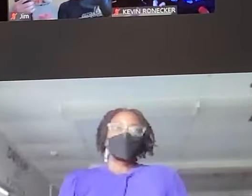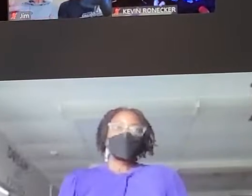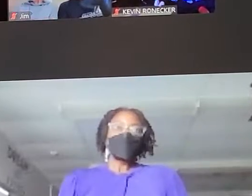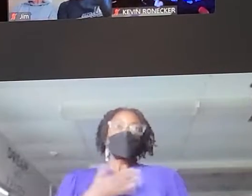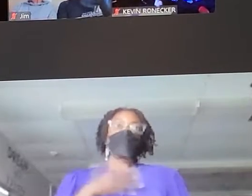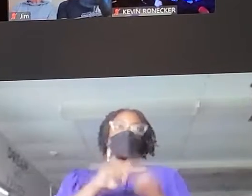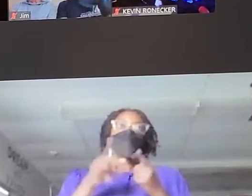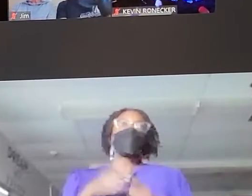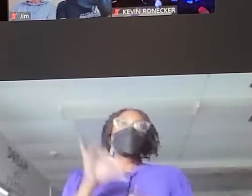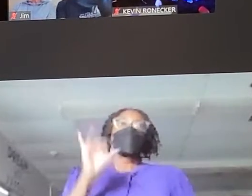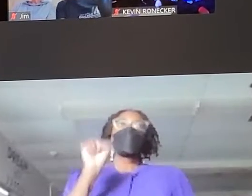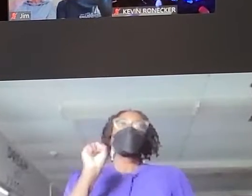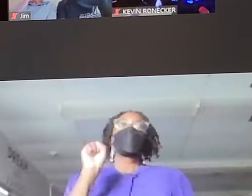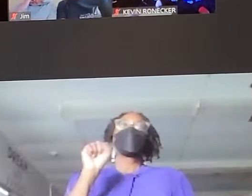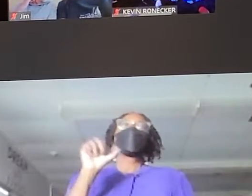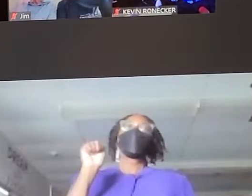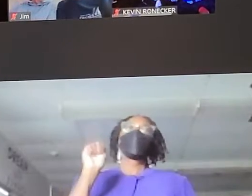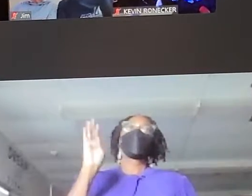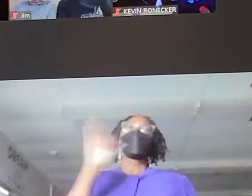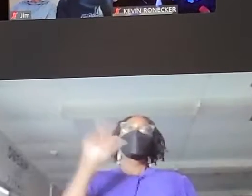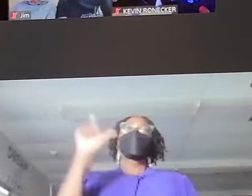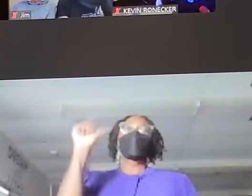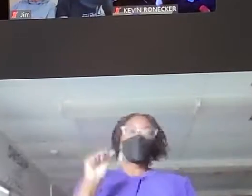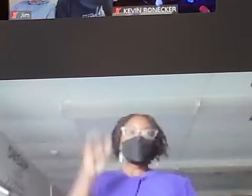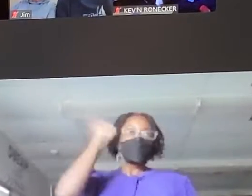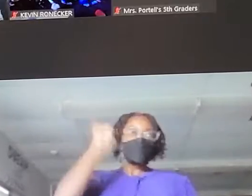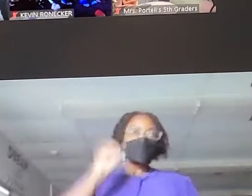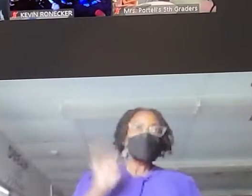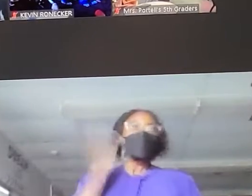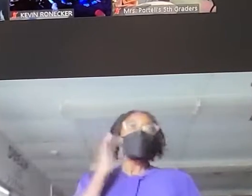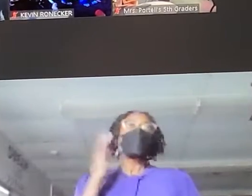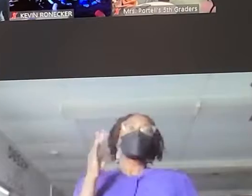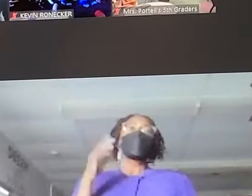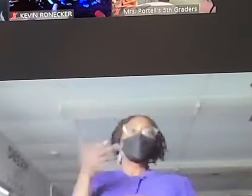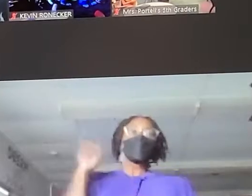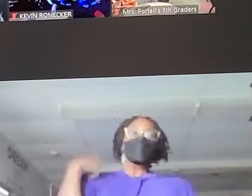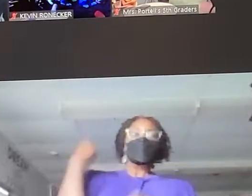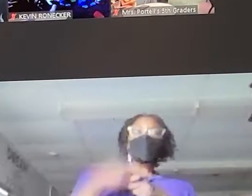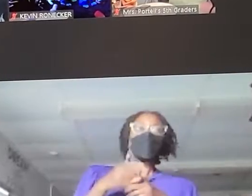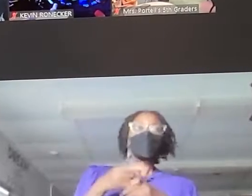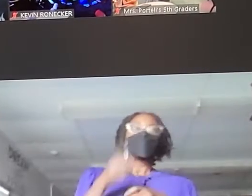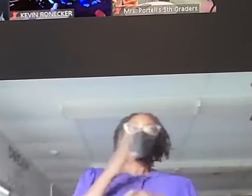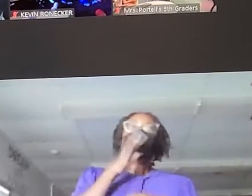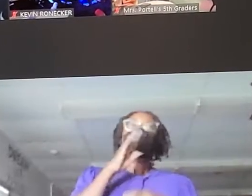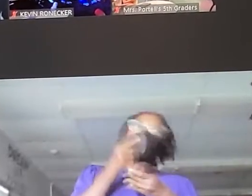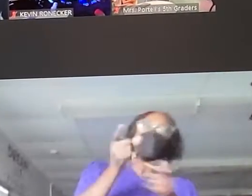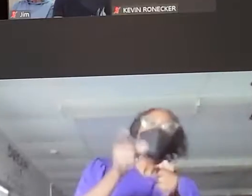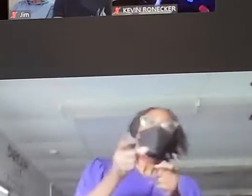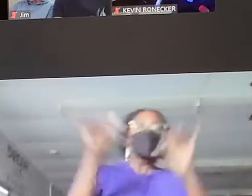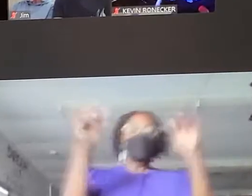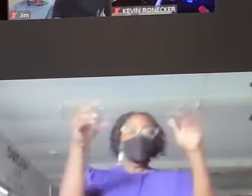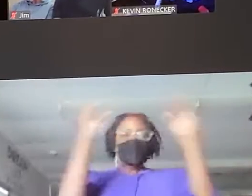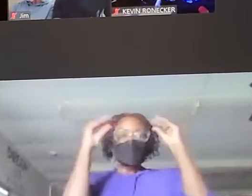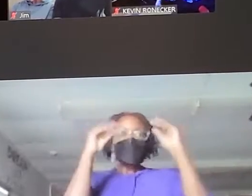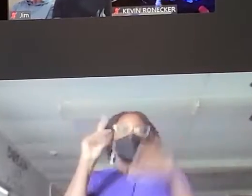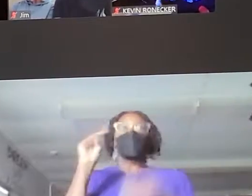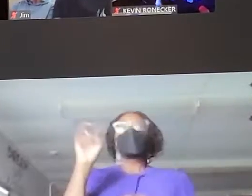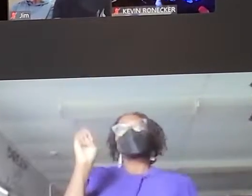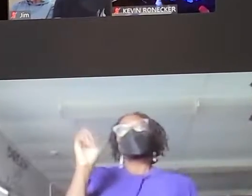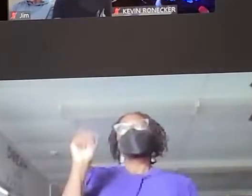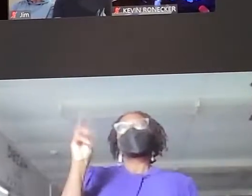My friend Isabella is a whiz at Spanish. She taught me how to say te amo, which means I love you, to my two little